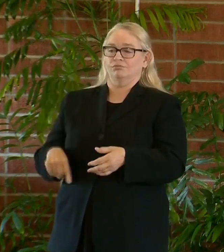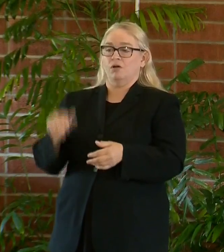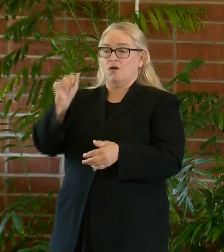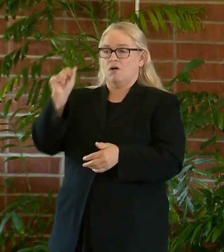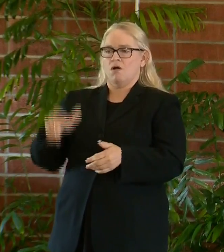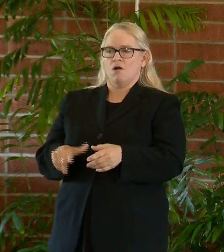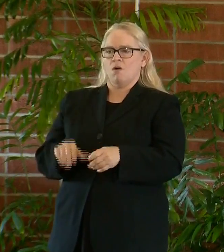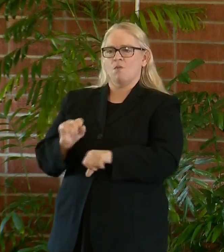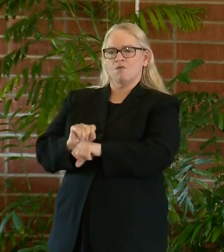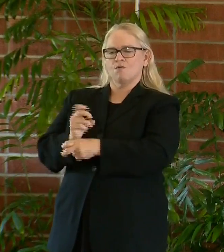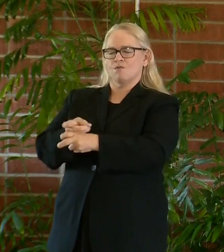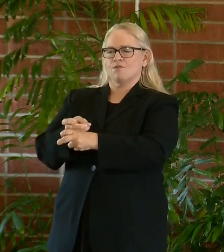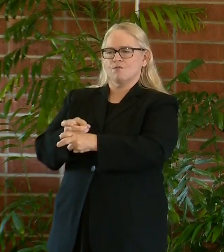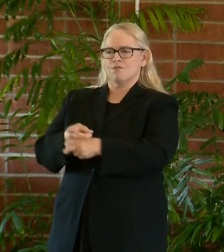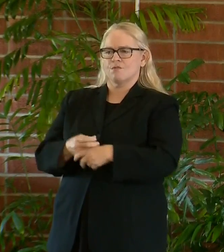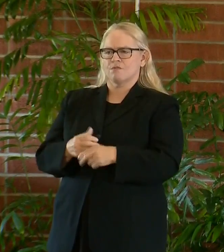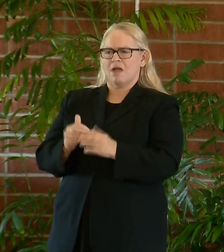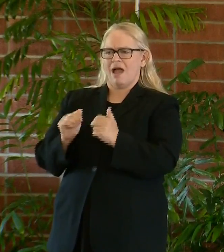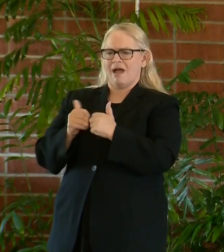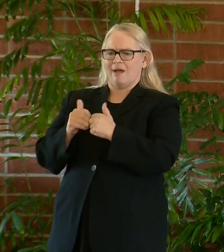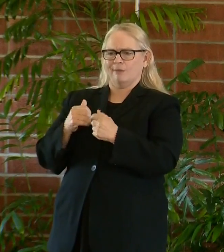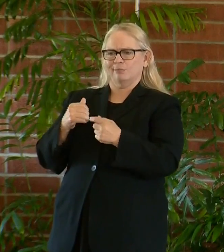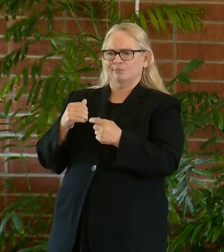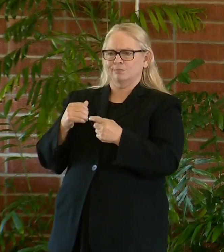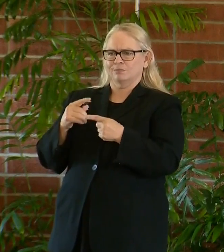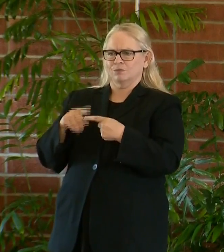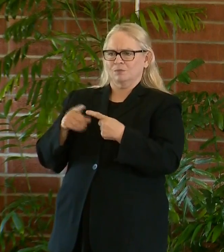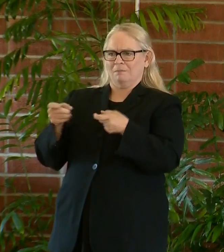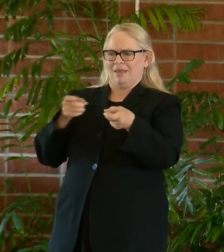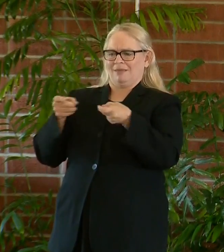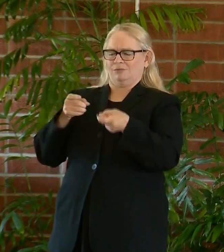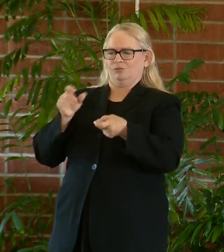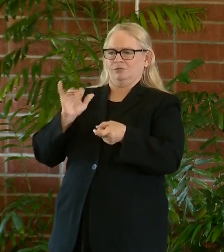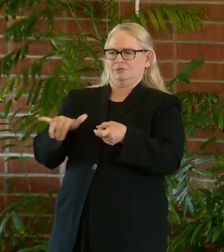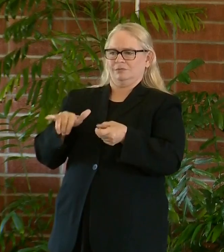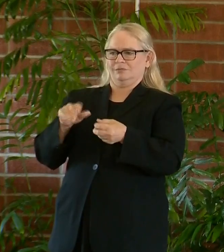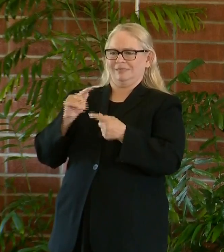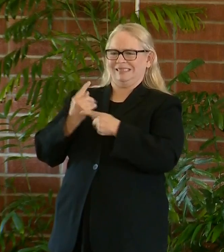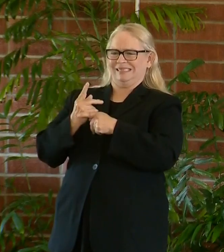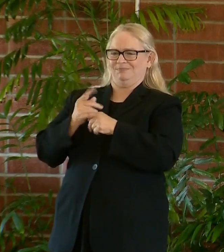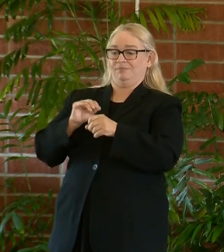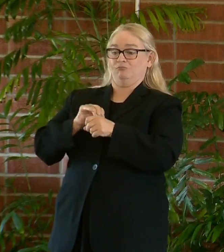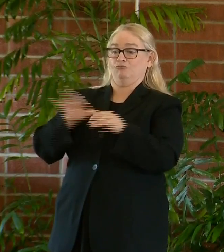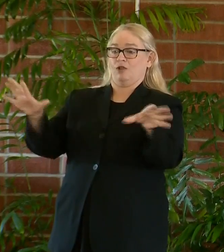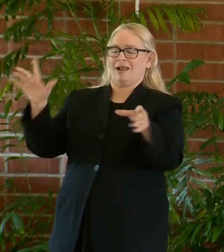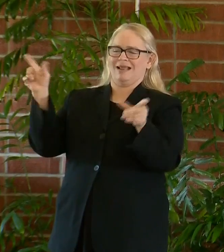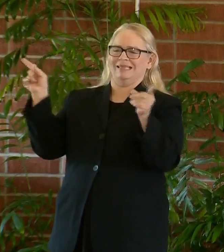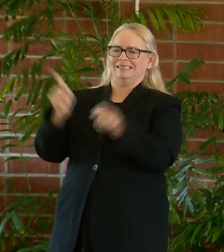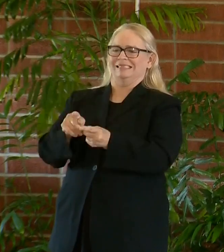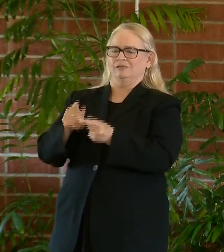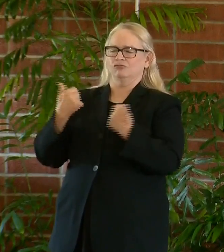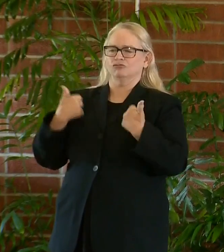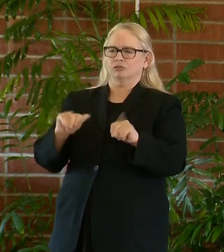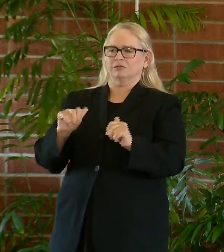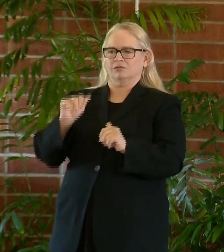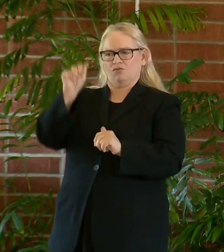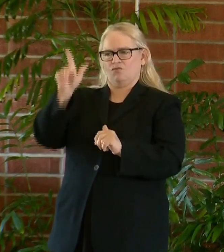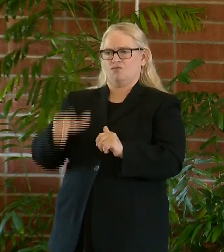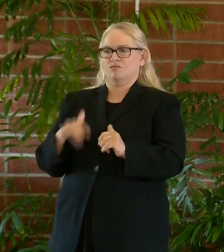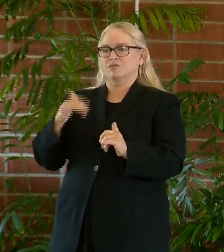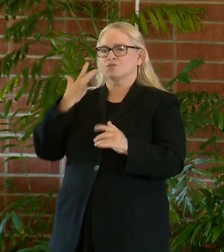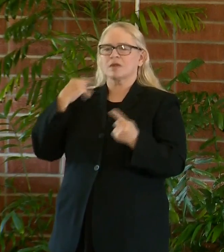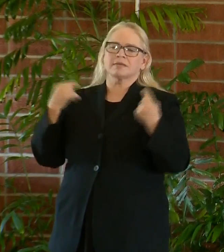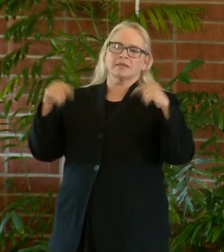how we keep transmission low in our communities. We're here today in the Central Valley for reasons the governor already laid